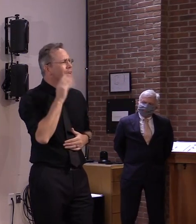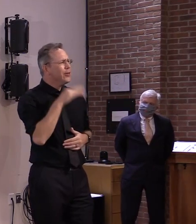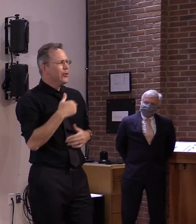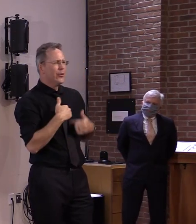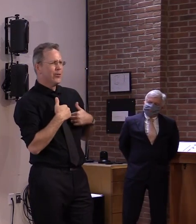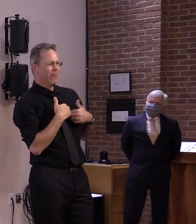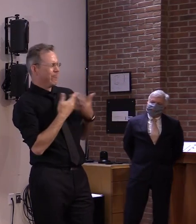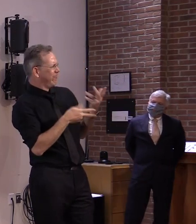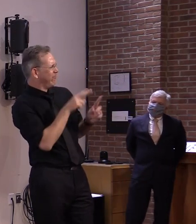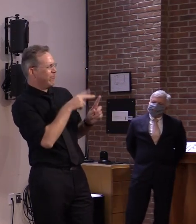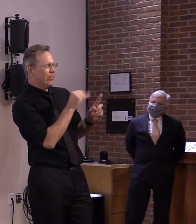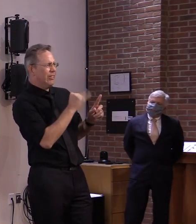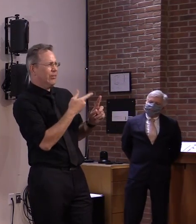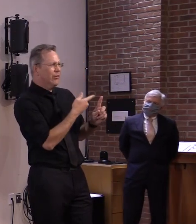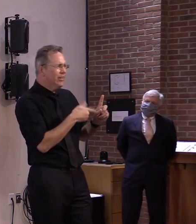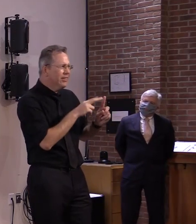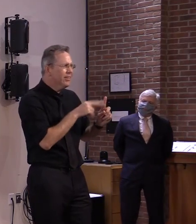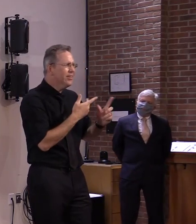vote should count.